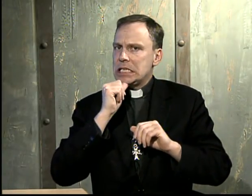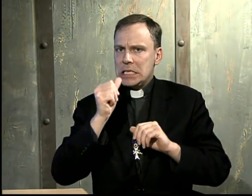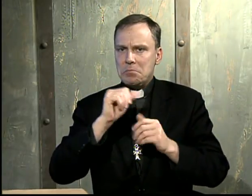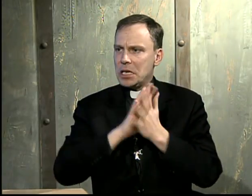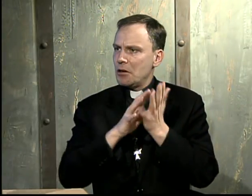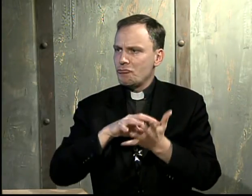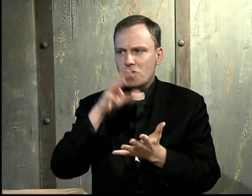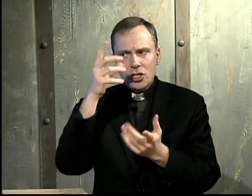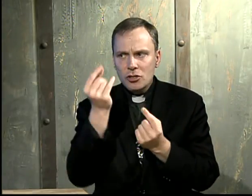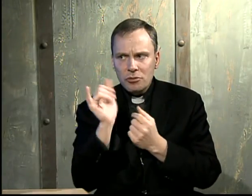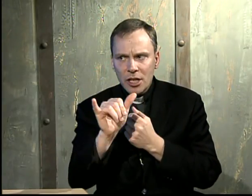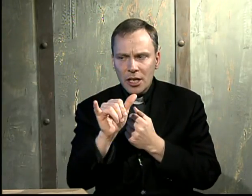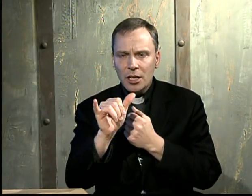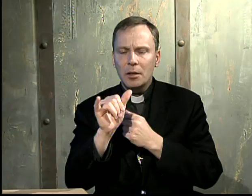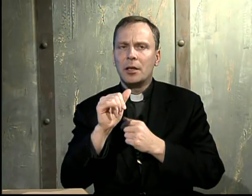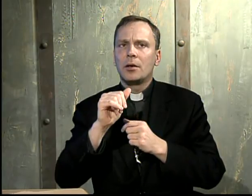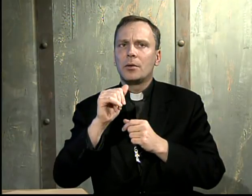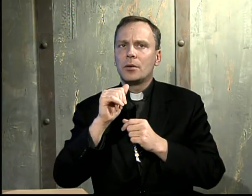And